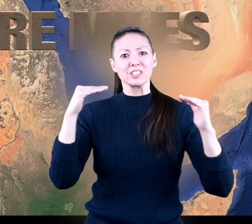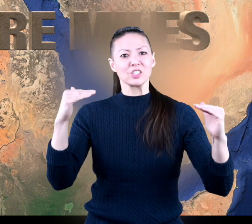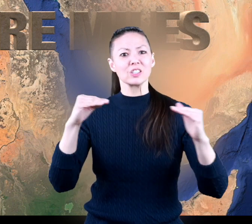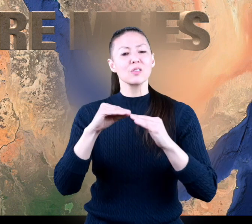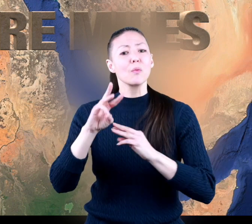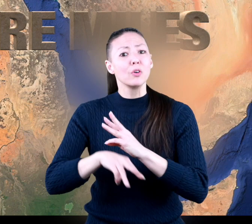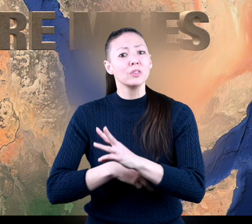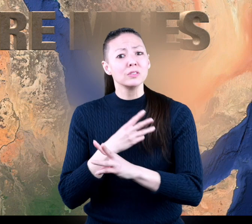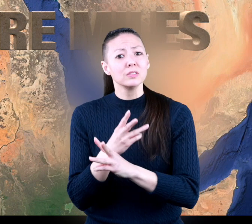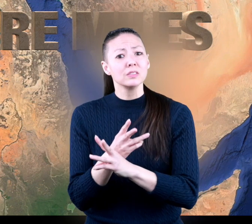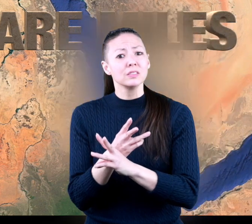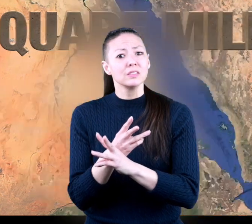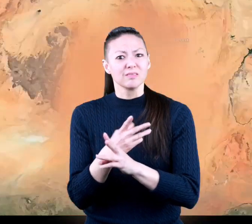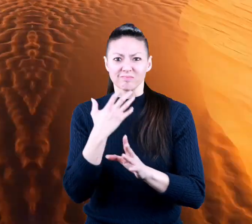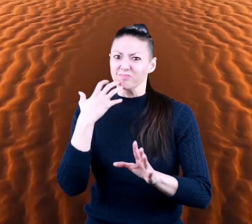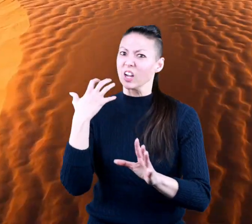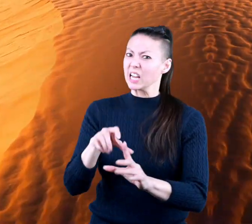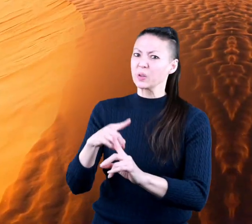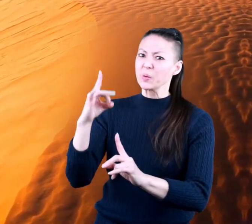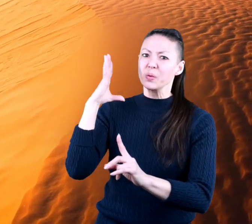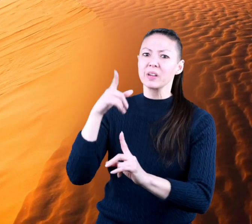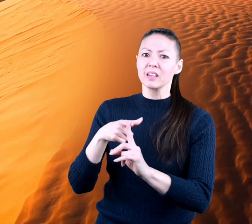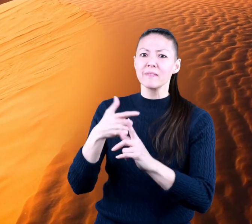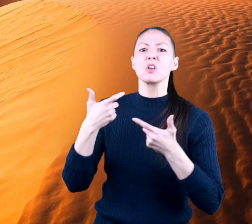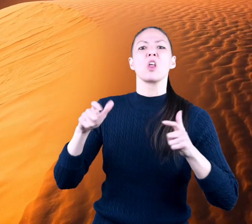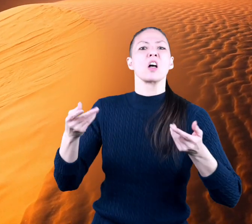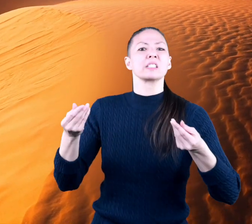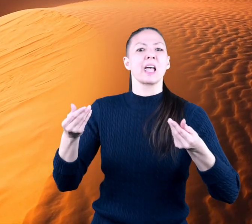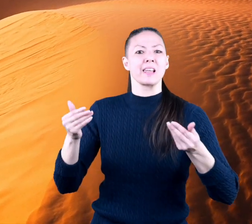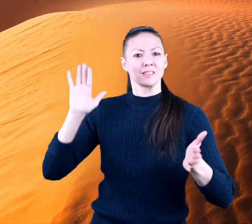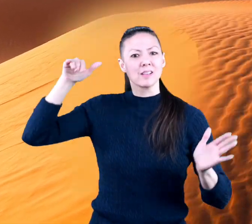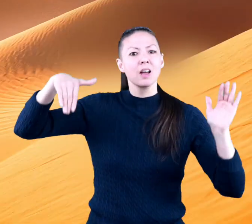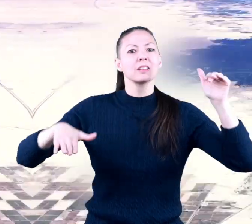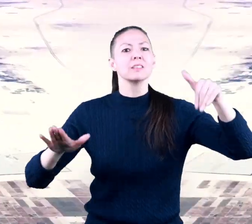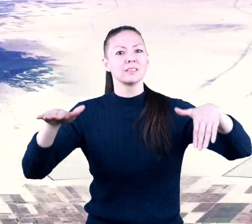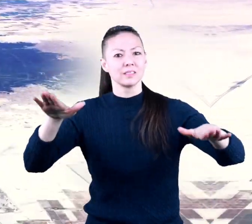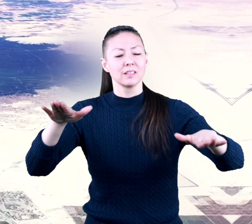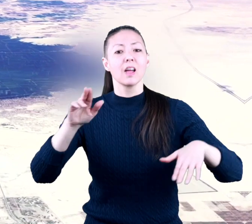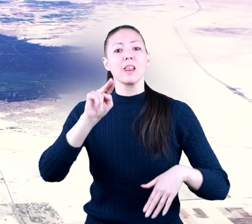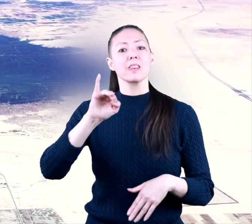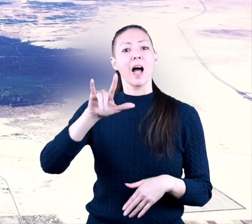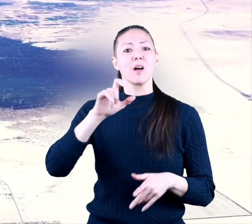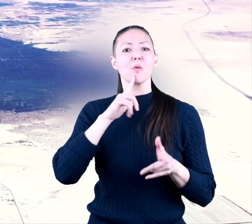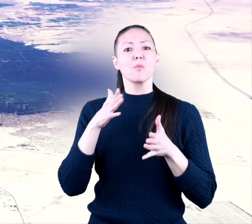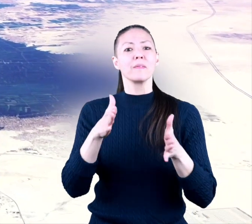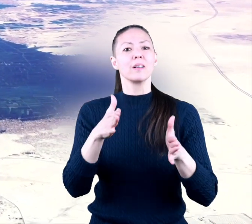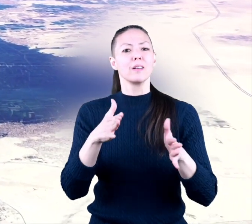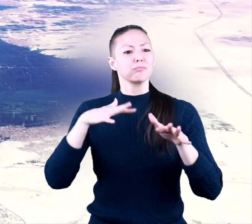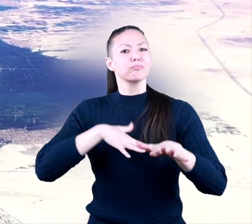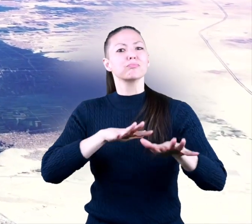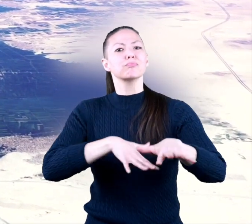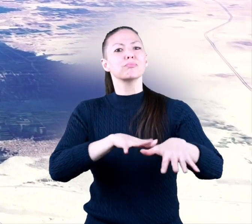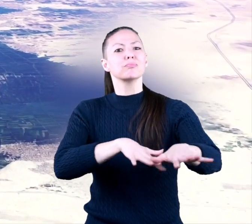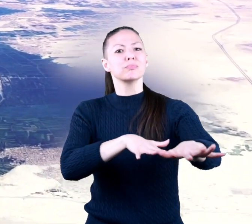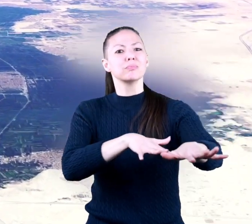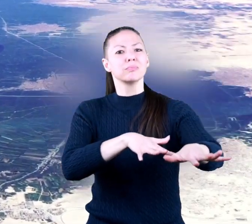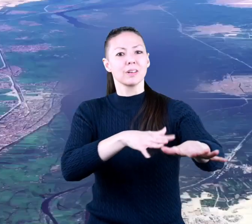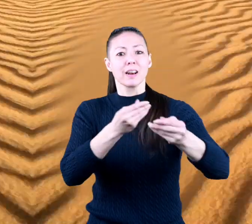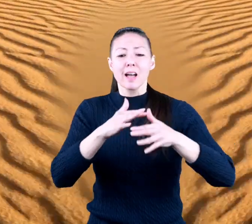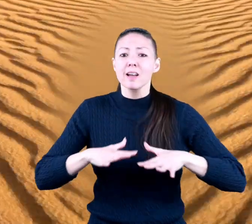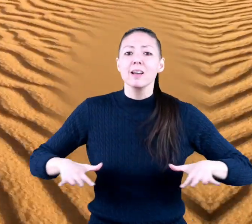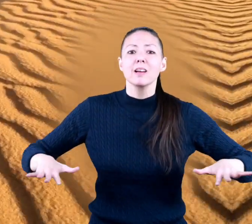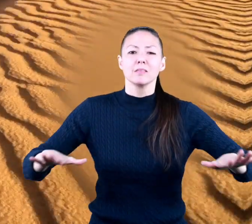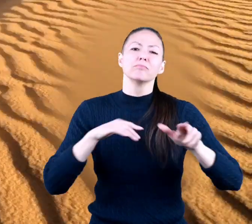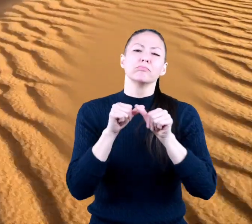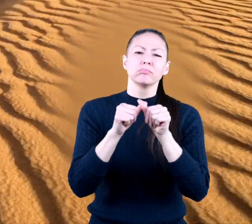largest hot desert in the world. It's known for its large sand dunes, the Nile River which flows through it, and